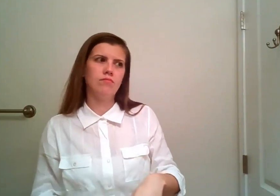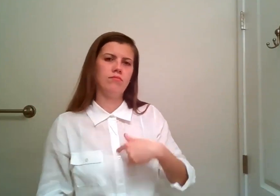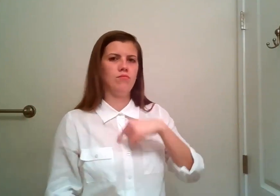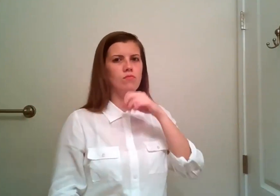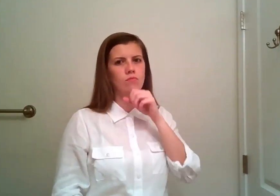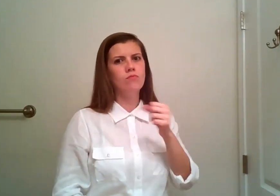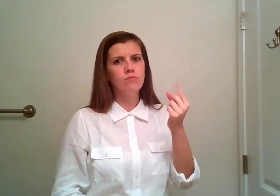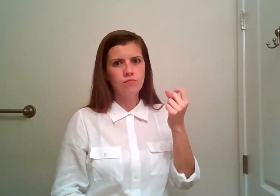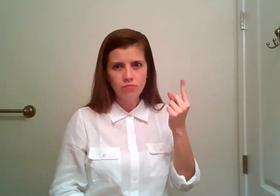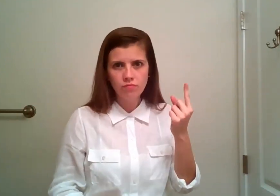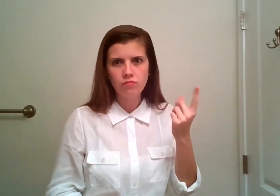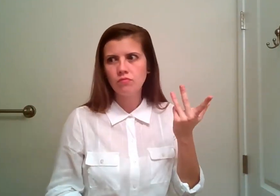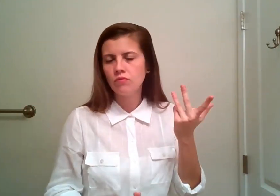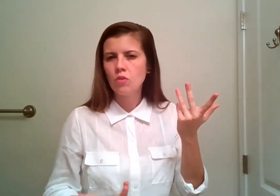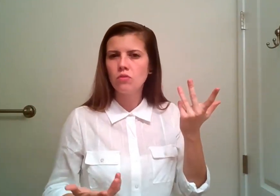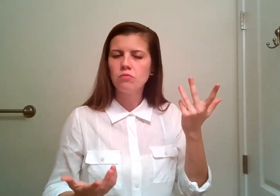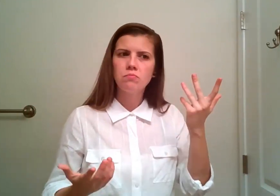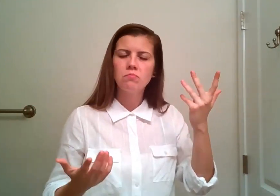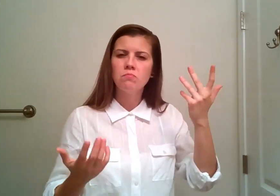I was shocked. A second surgery?